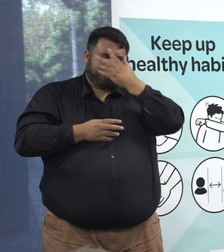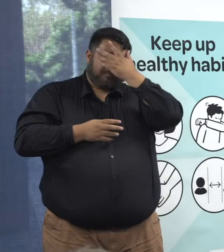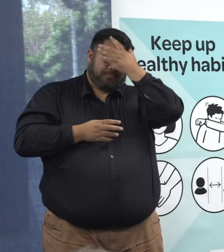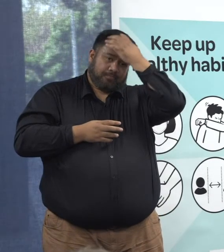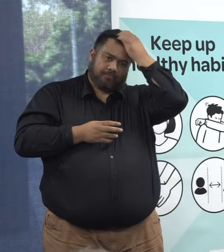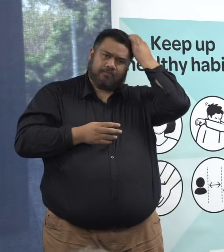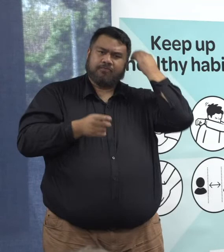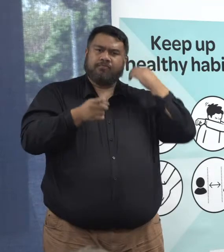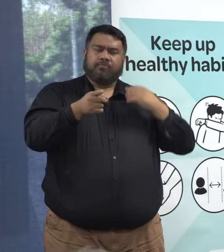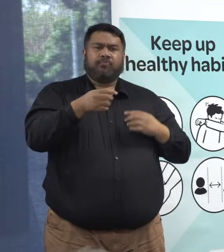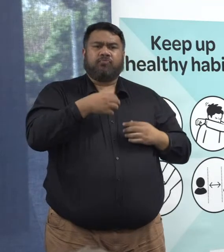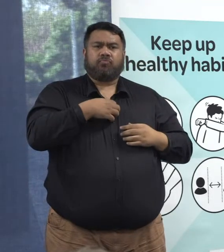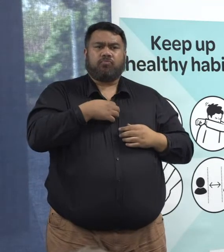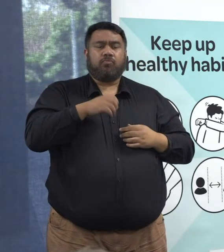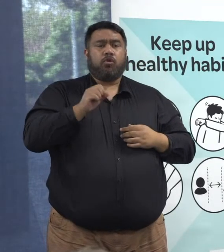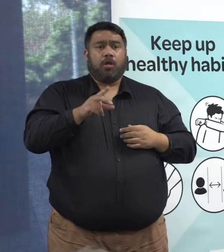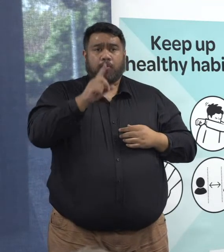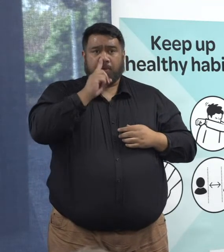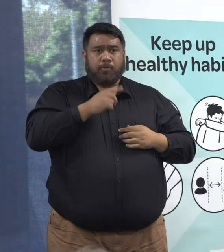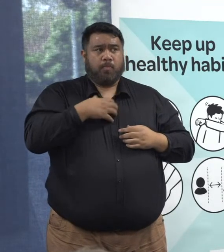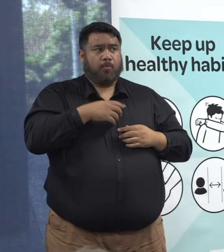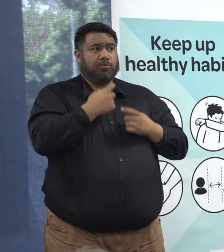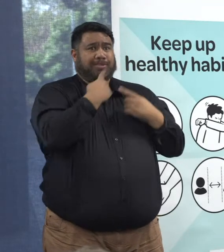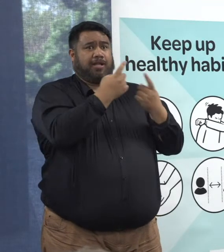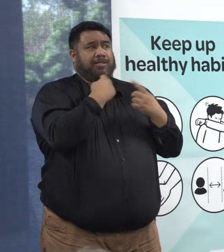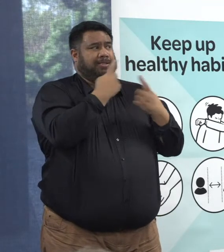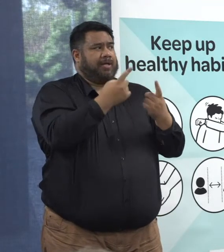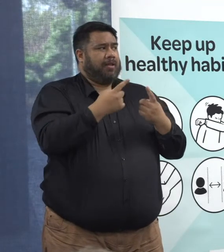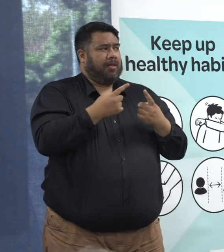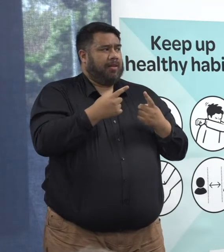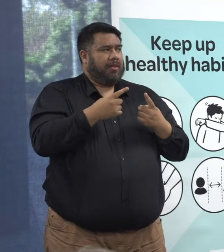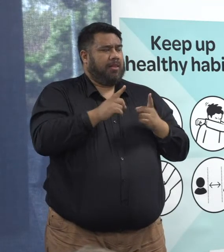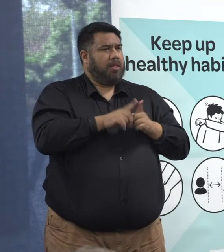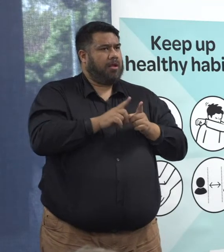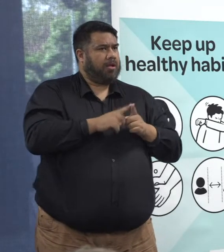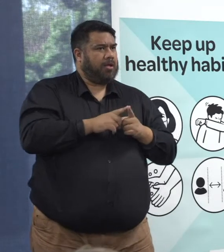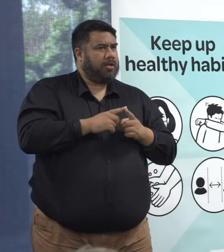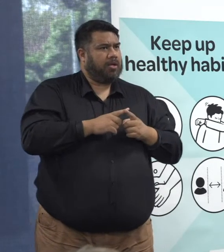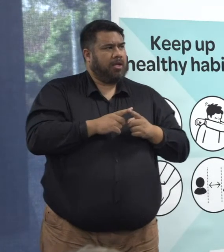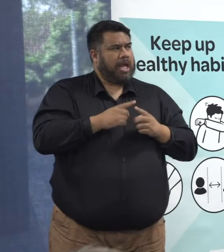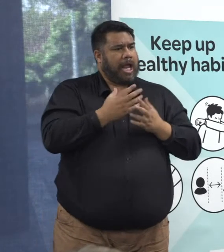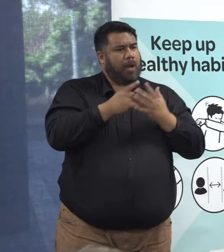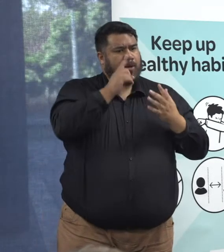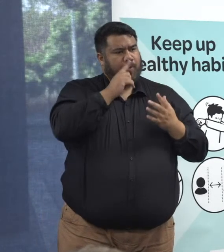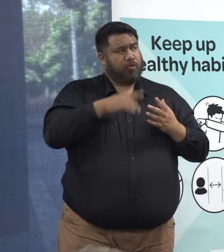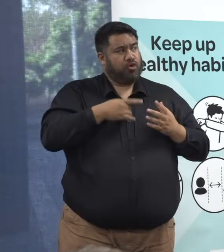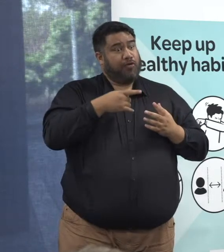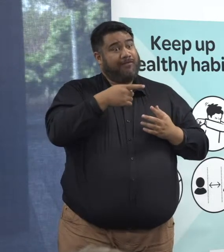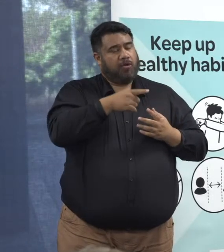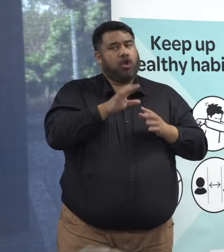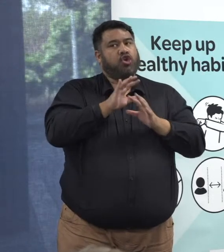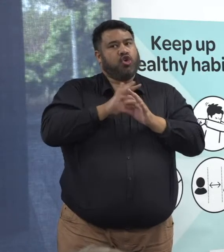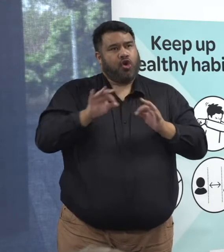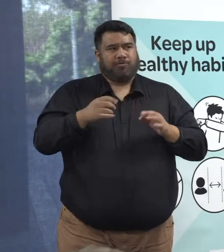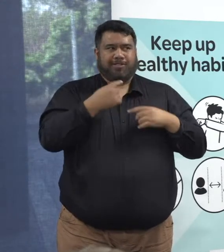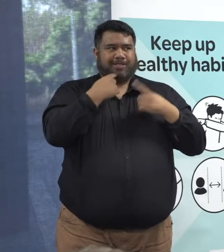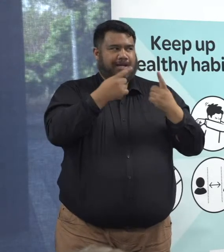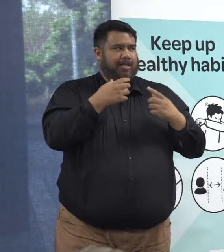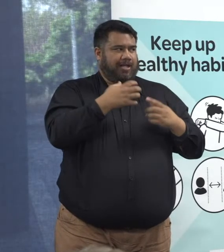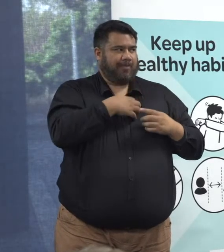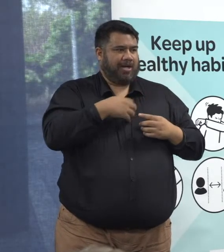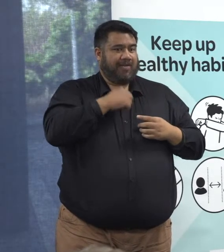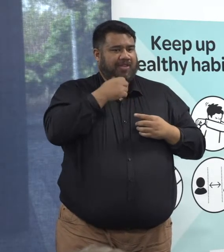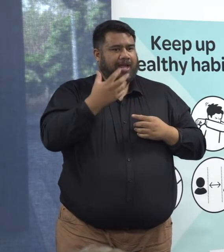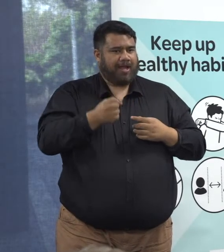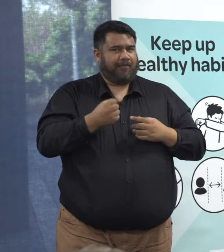the reporting of their results, are people reporting them? I mean, how great is the underreporting? Yeah, so the first comment I